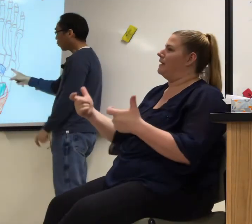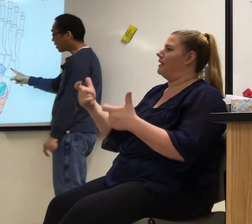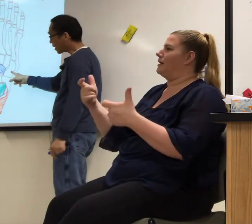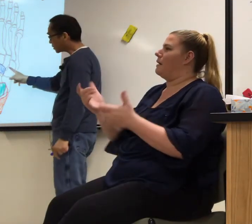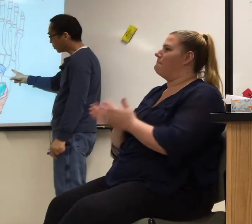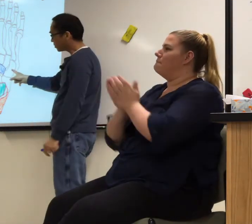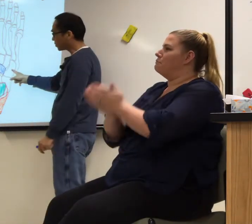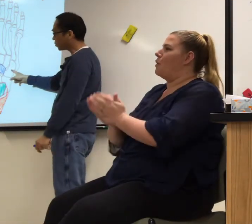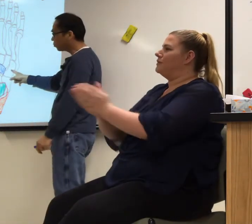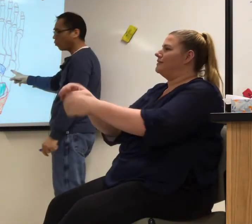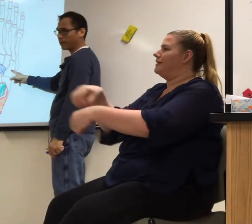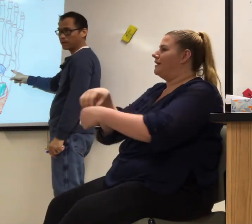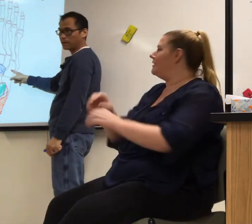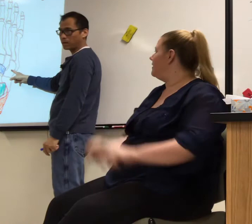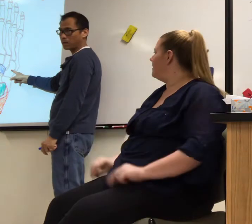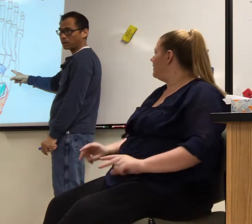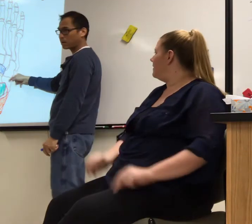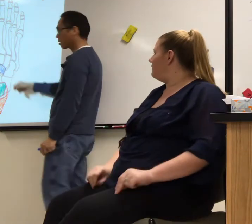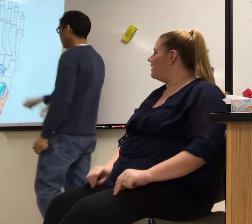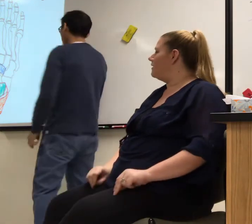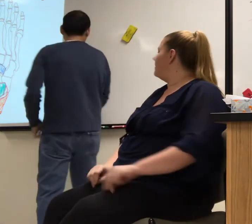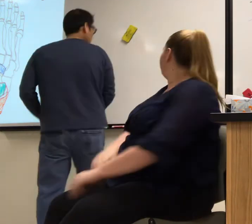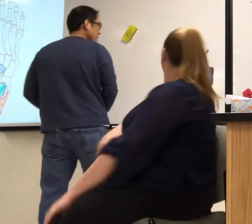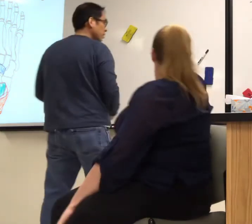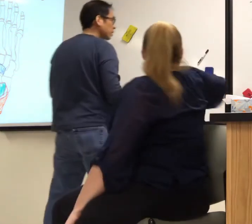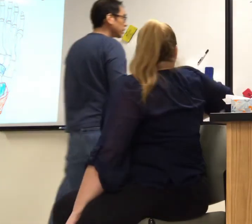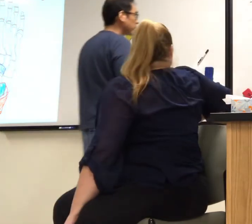Well, the one next to it is cuboid.